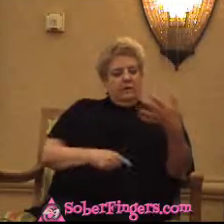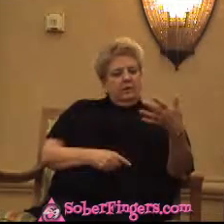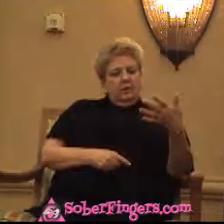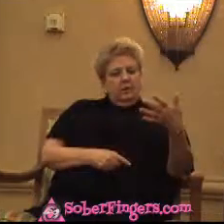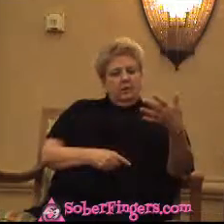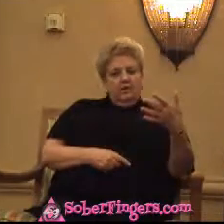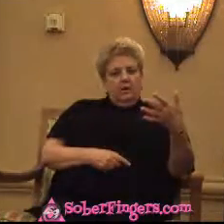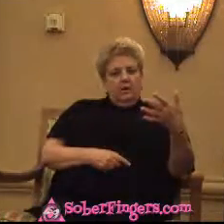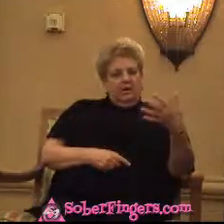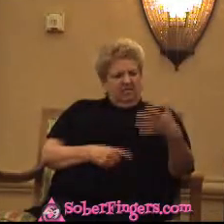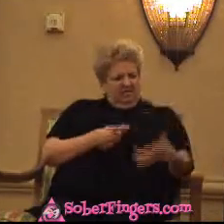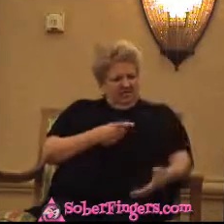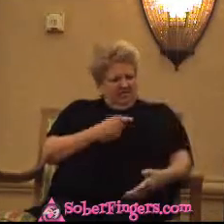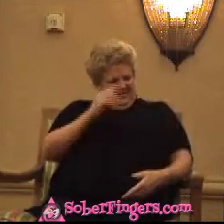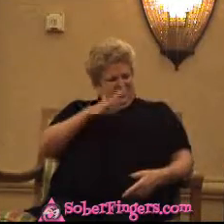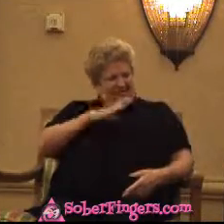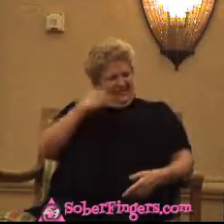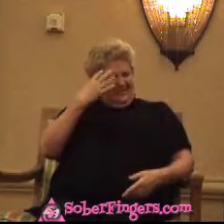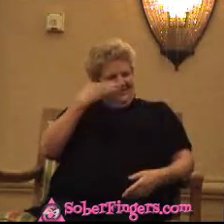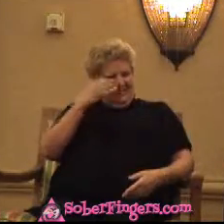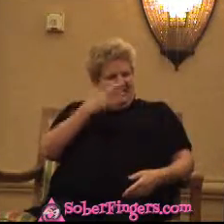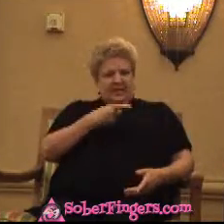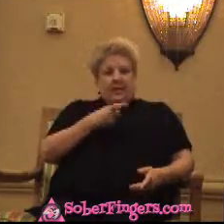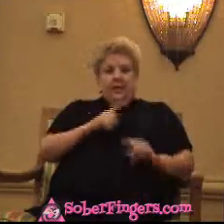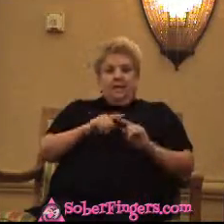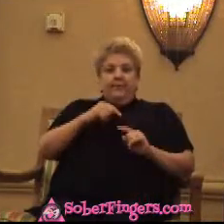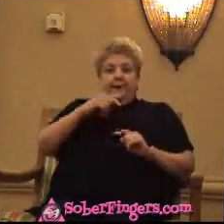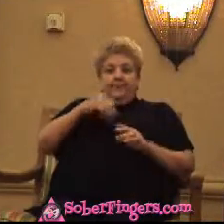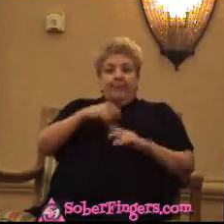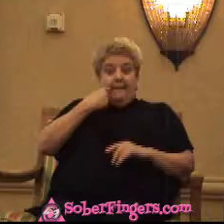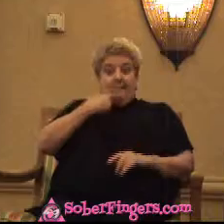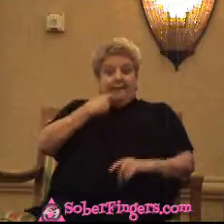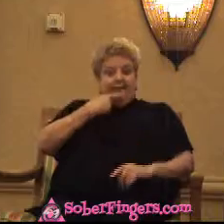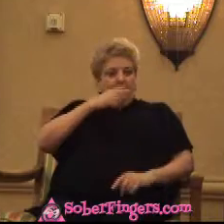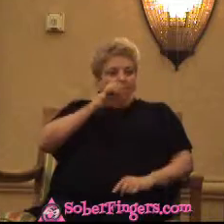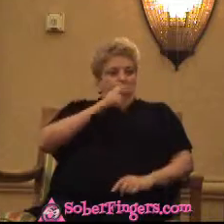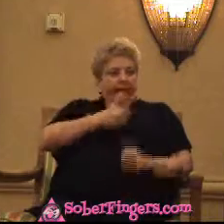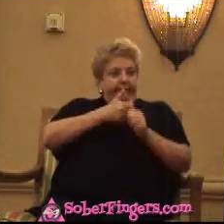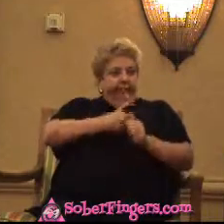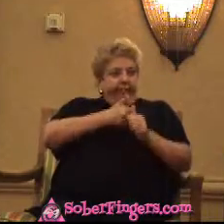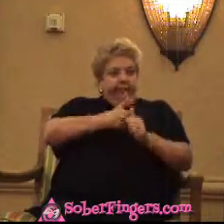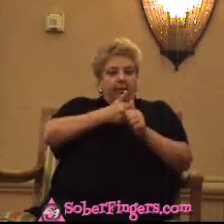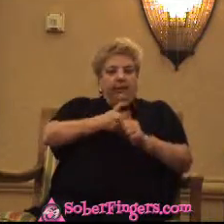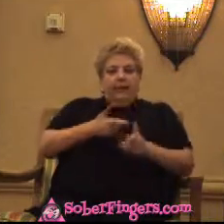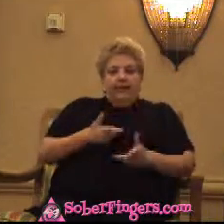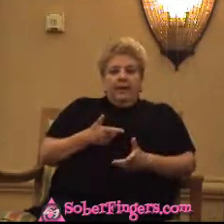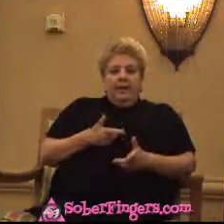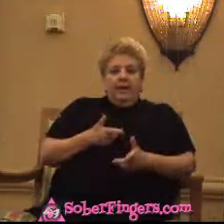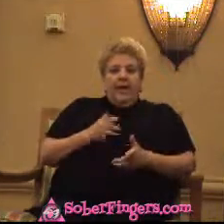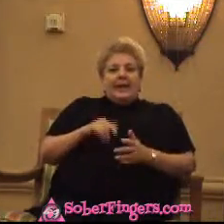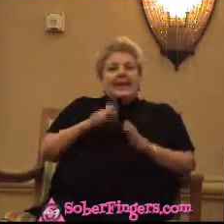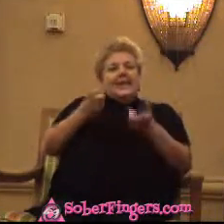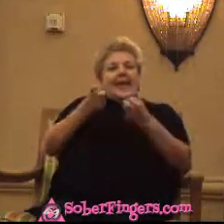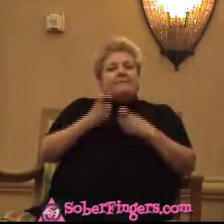okay. And I'll tell you, that guy gave me the greatest gift I think a sponsor can give a baby.